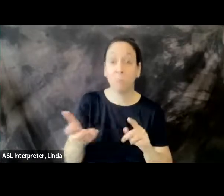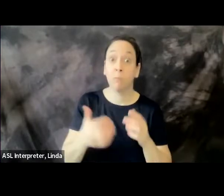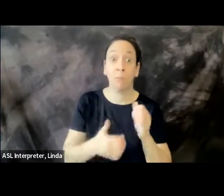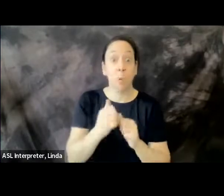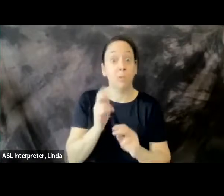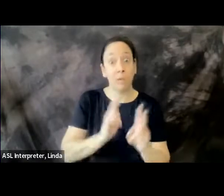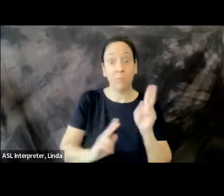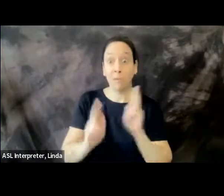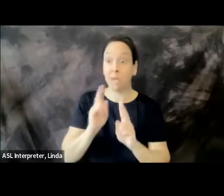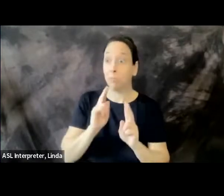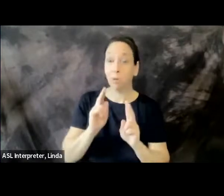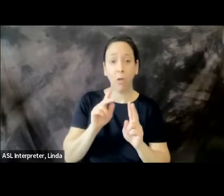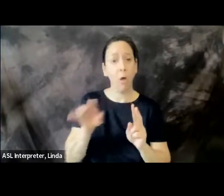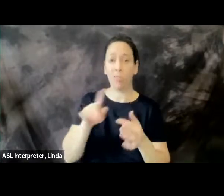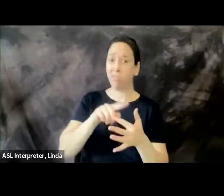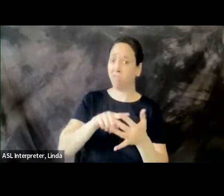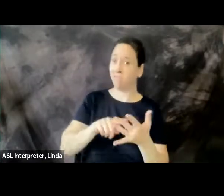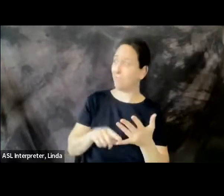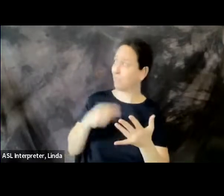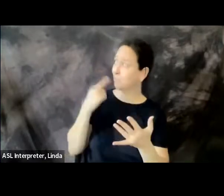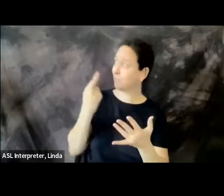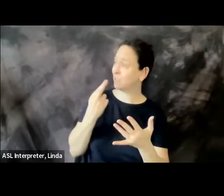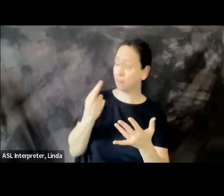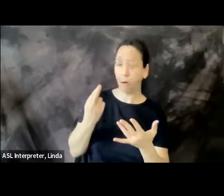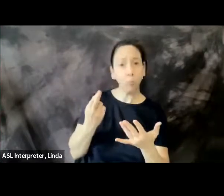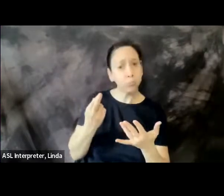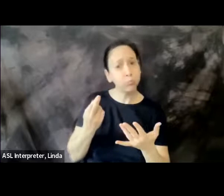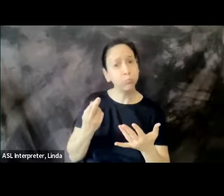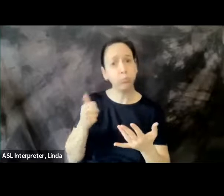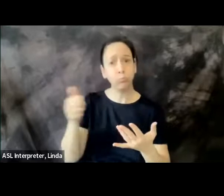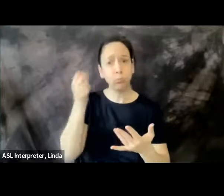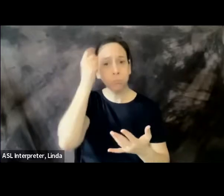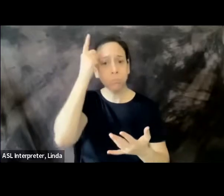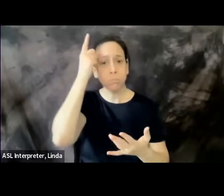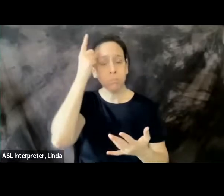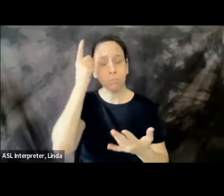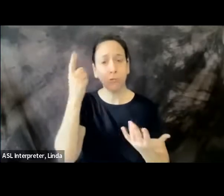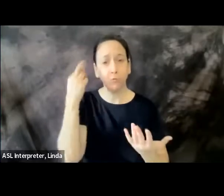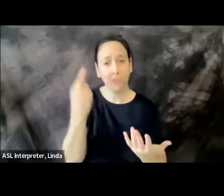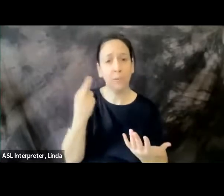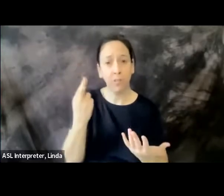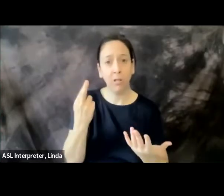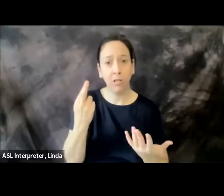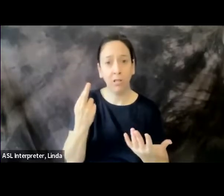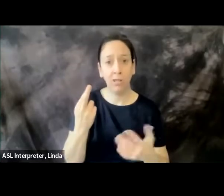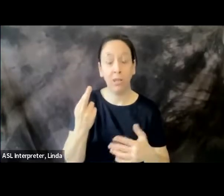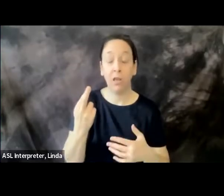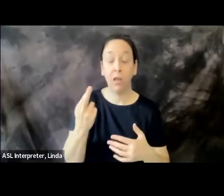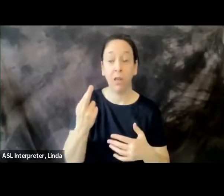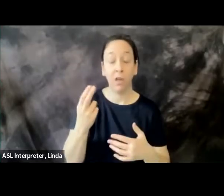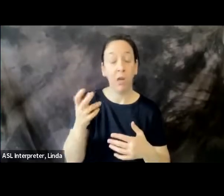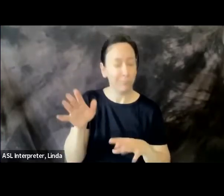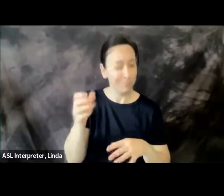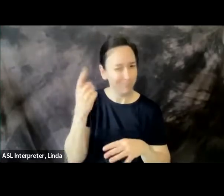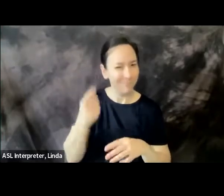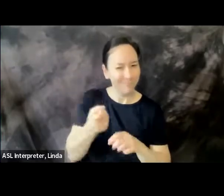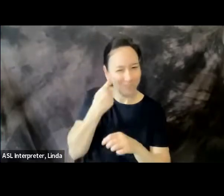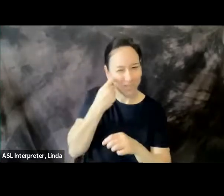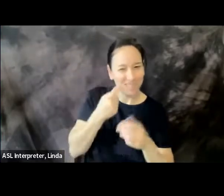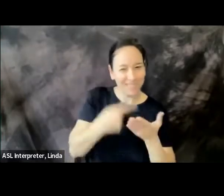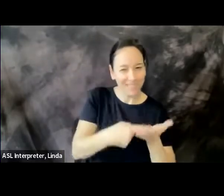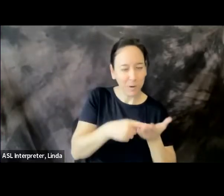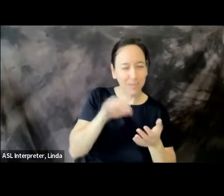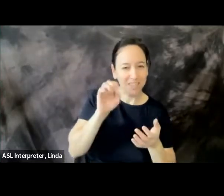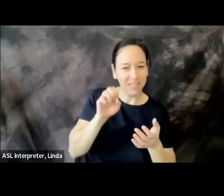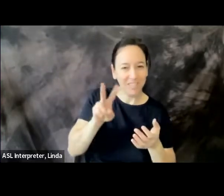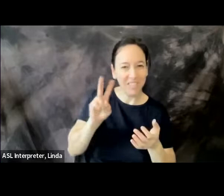pretty reasonable. In the same way that we were talking, a little while ago about EVV, that most people might think it's pretty